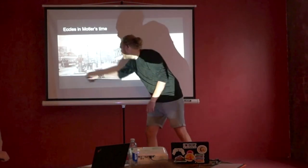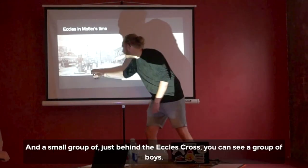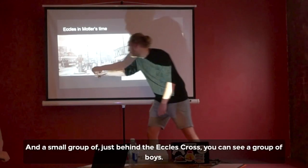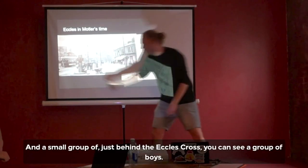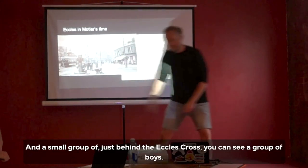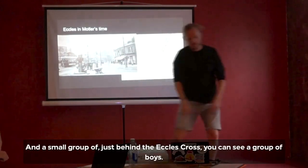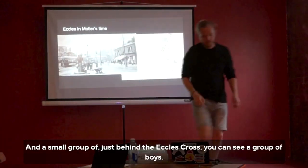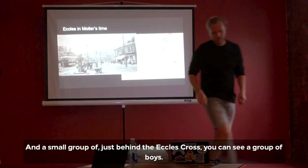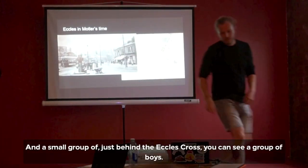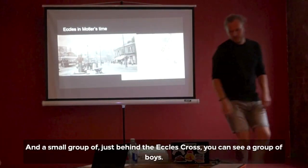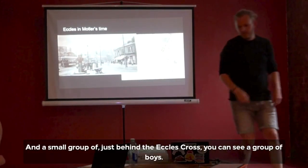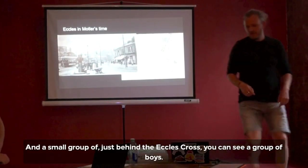And a small group of,